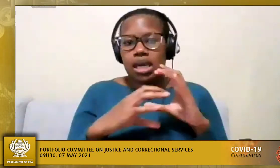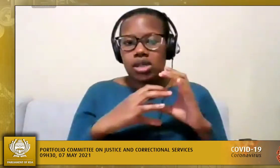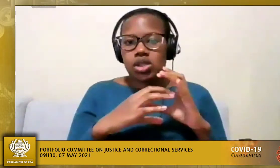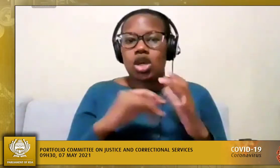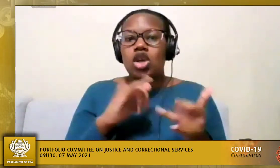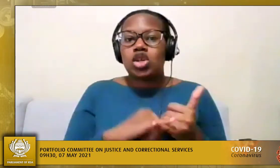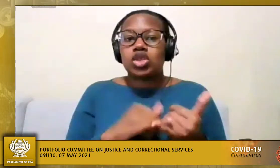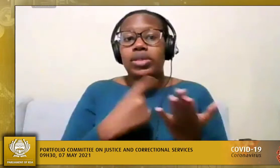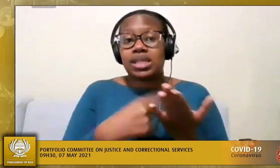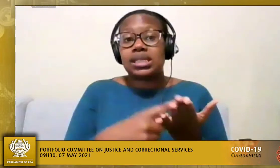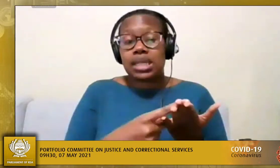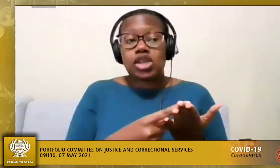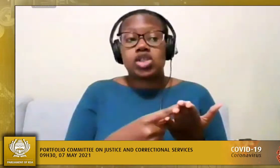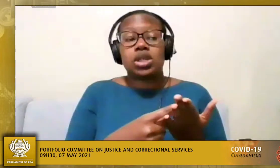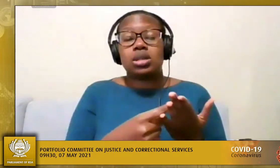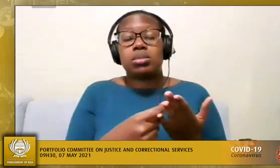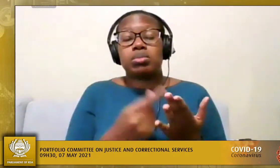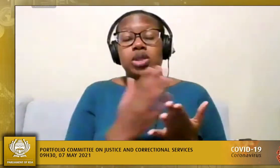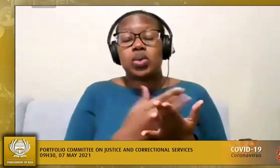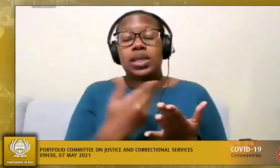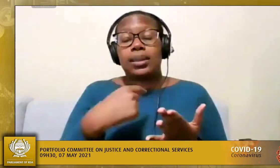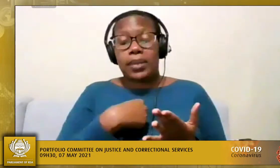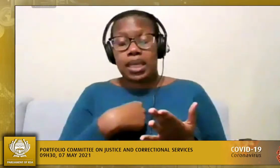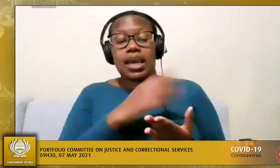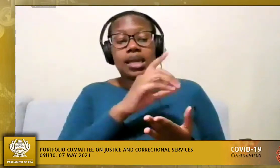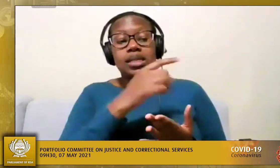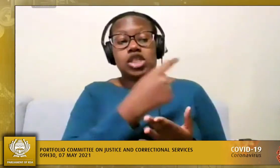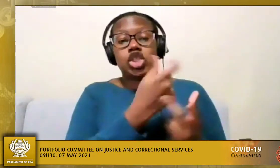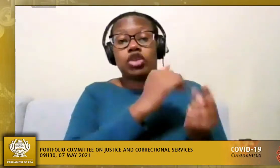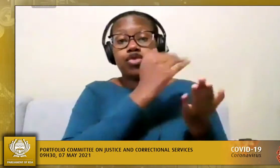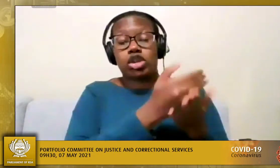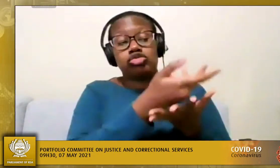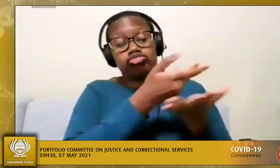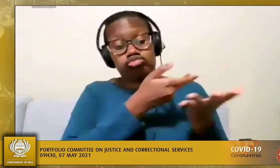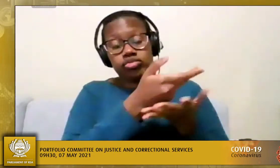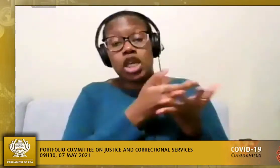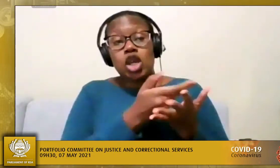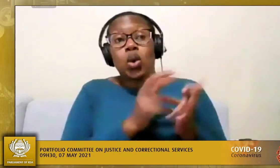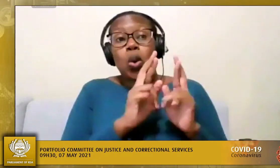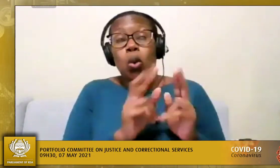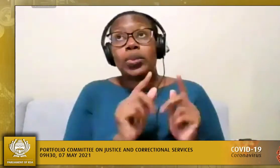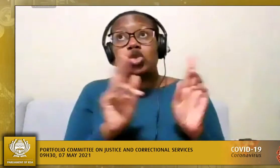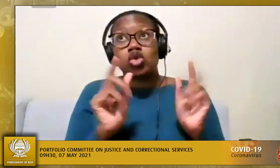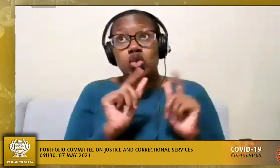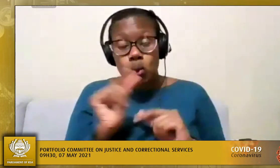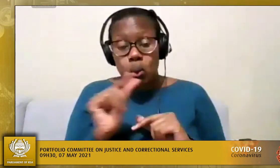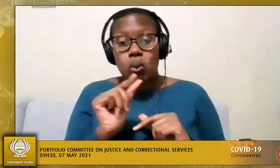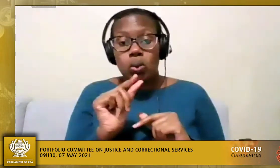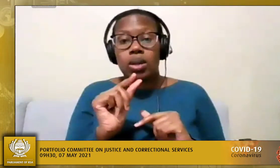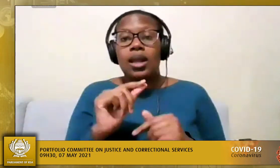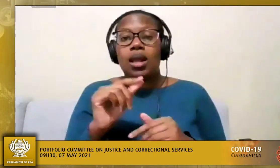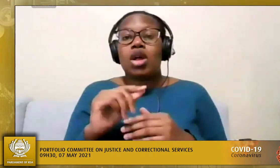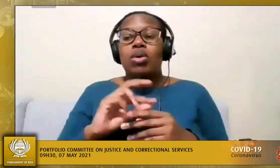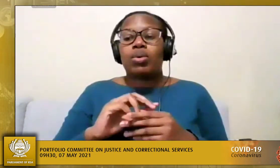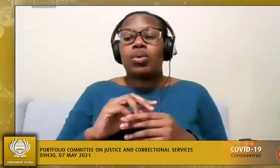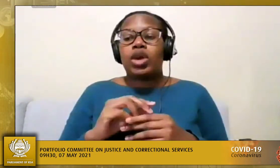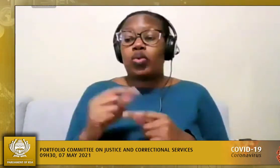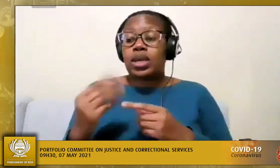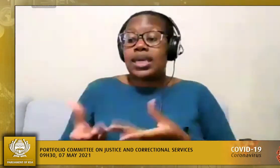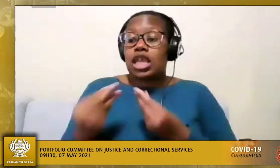discussion continues between me and the director General and we hope that soon through the rollover we should be able to